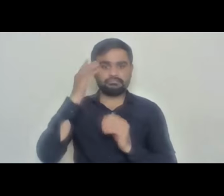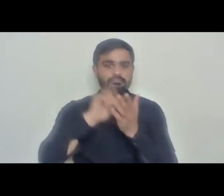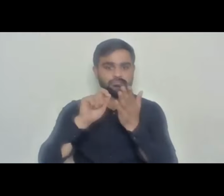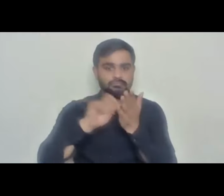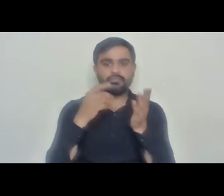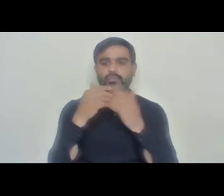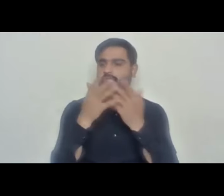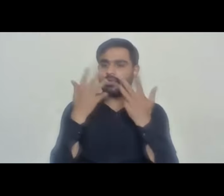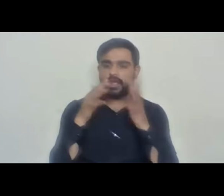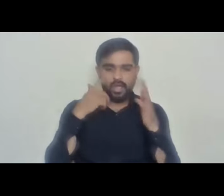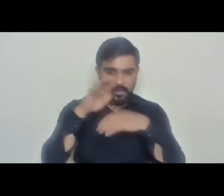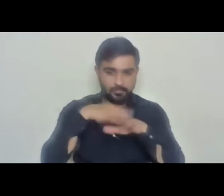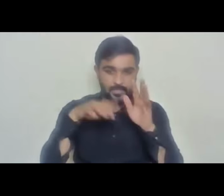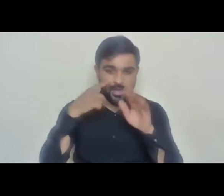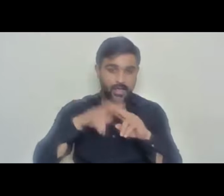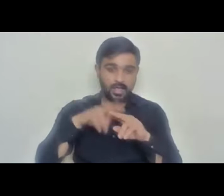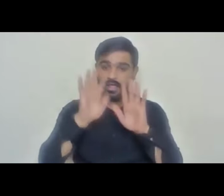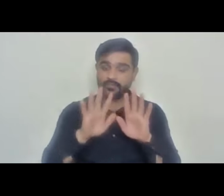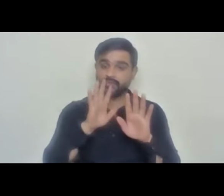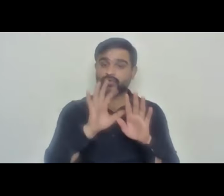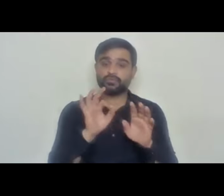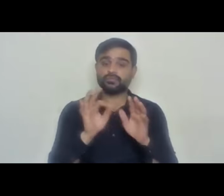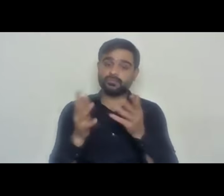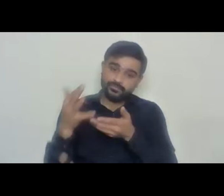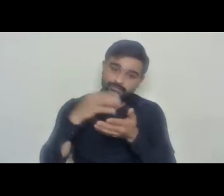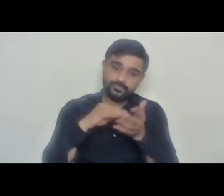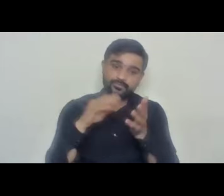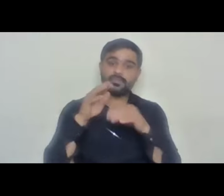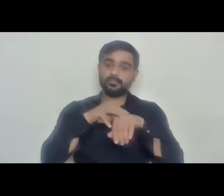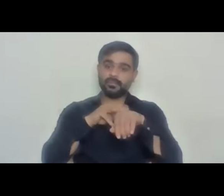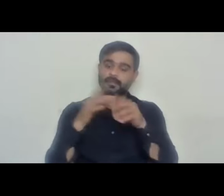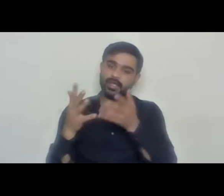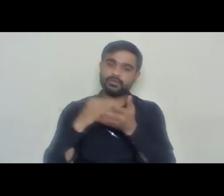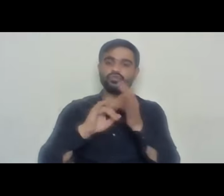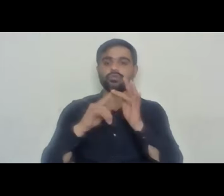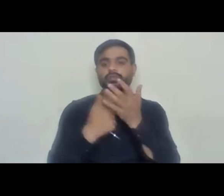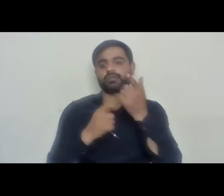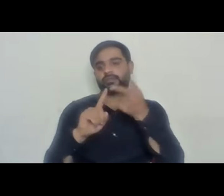whatever plan you have to actually collect and remember and store that data.